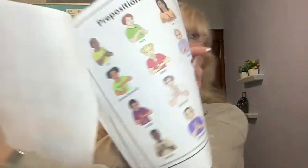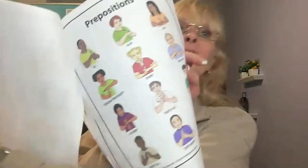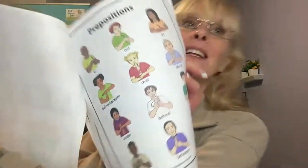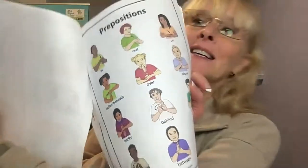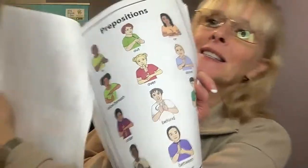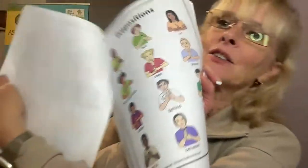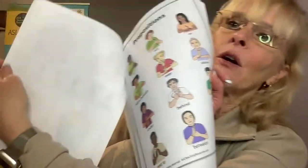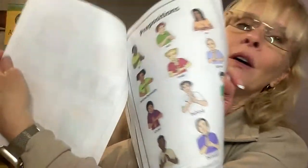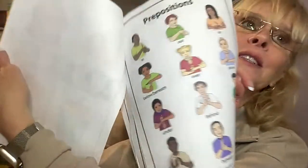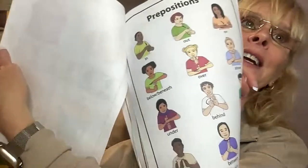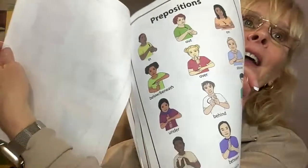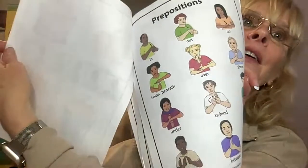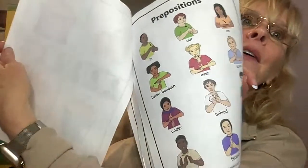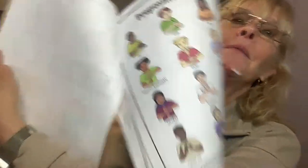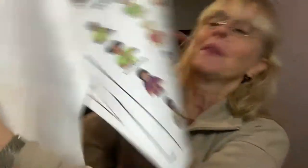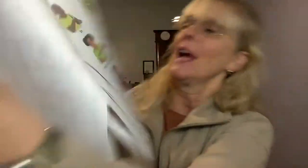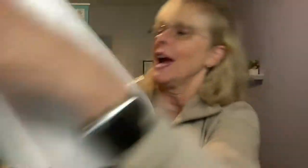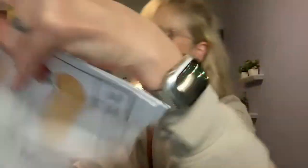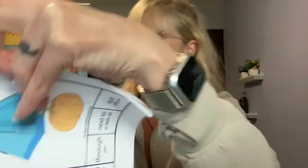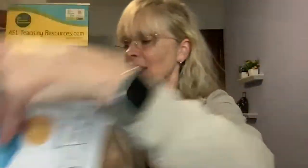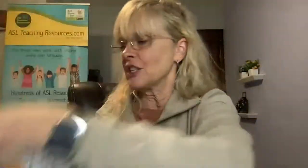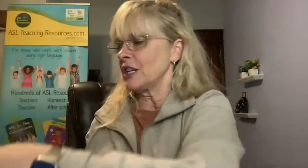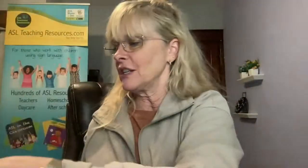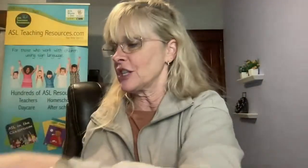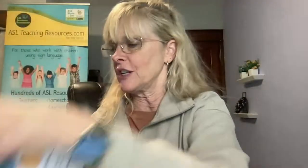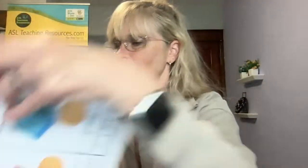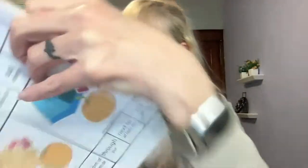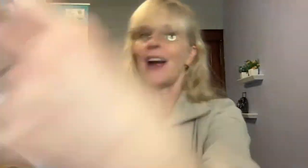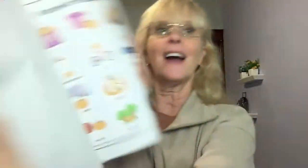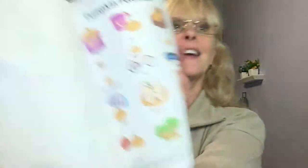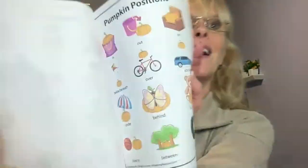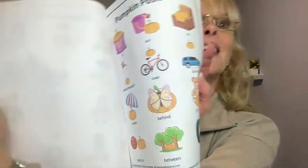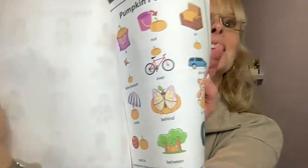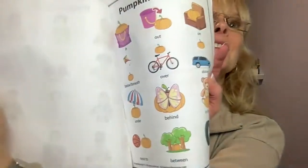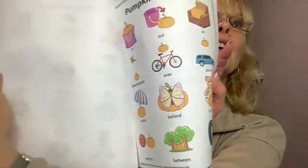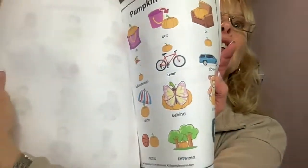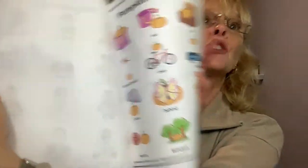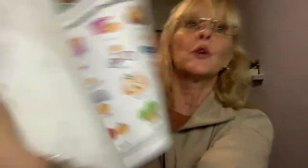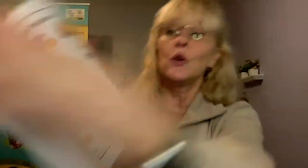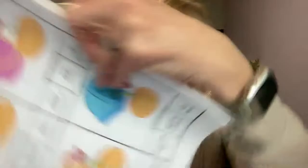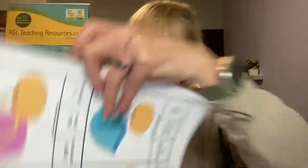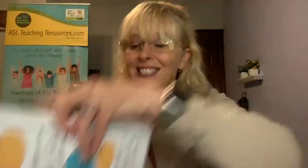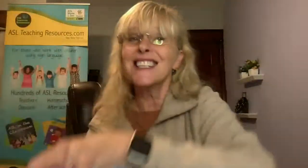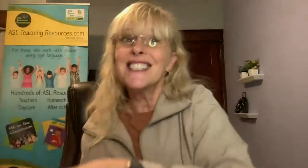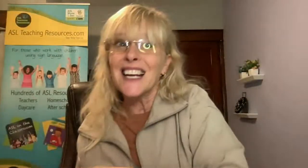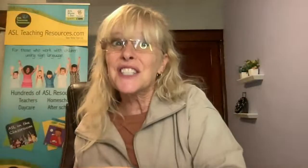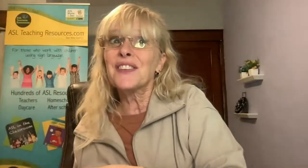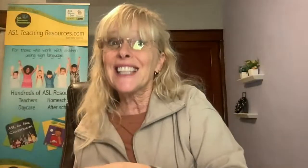See this? They're all together. And then the cheat sheet for the icons. So you can